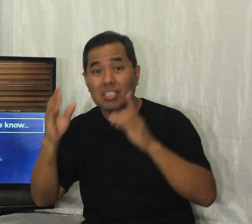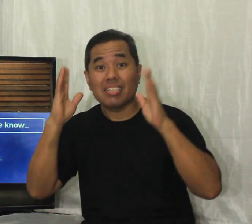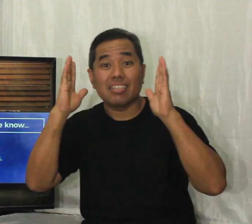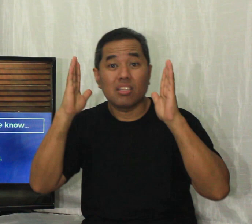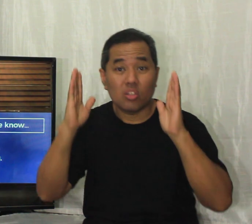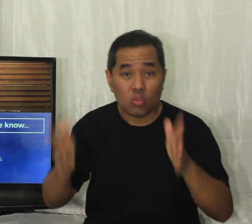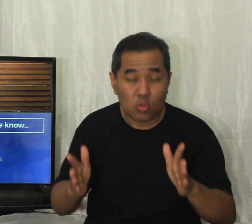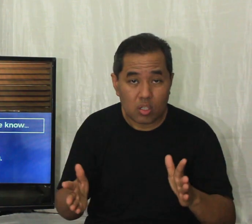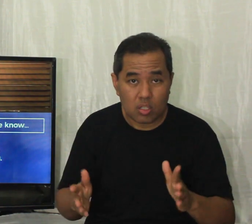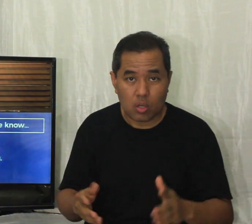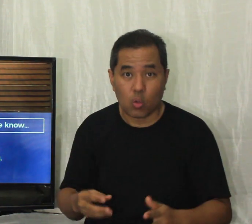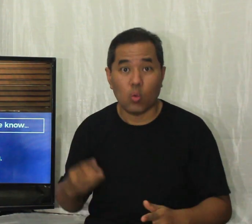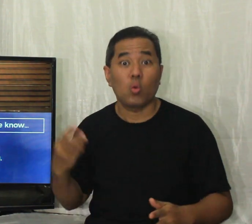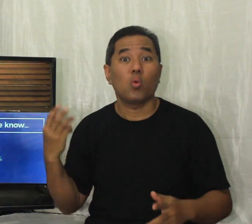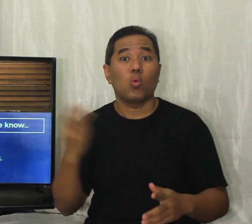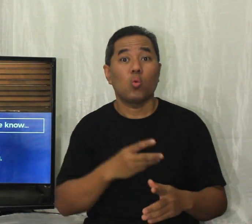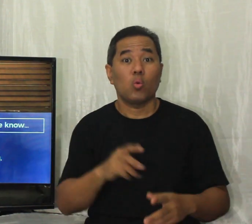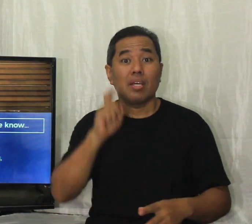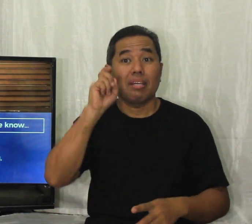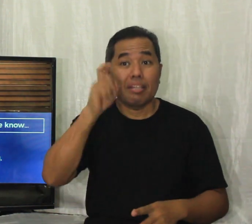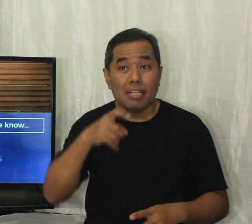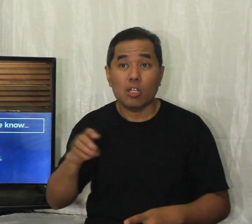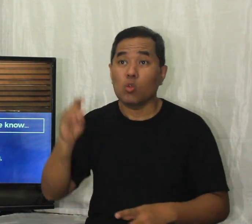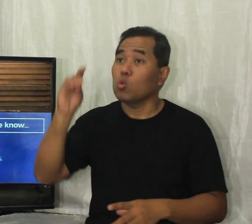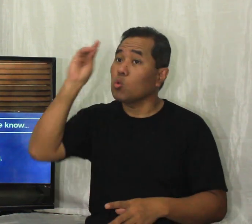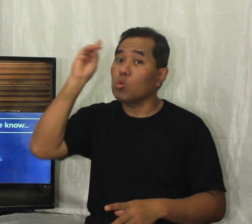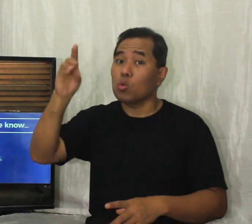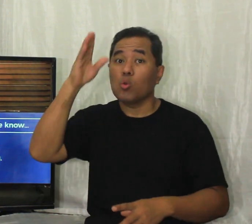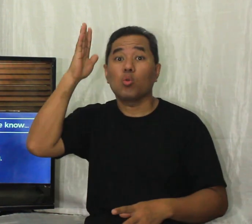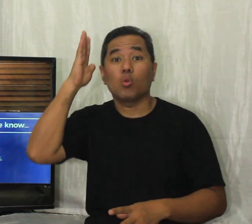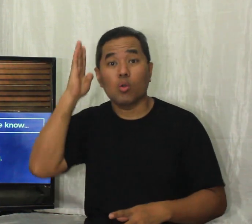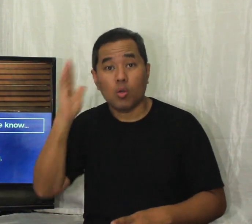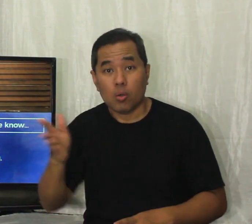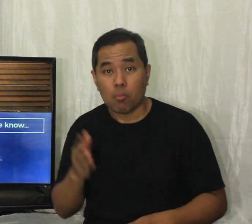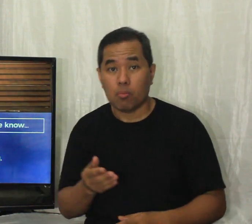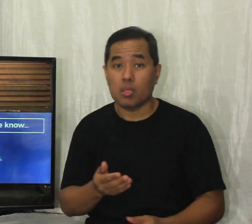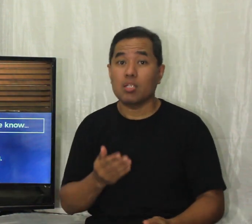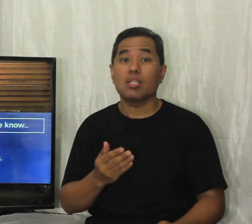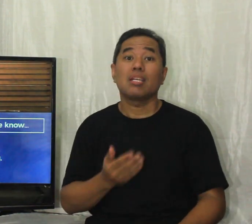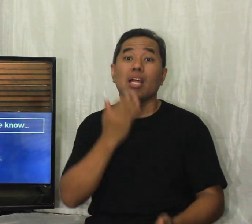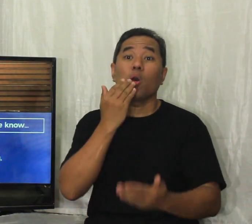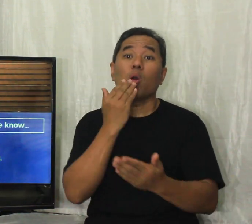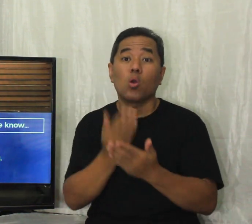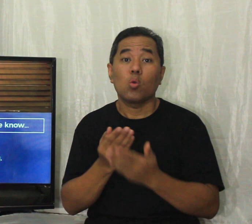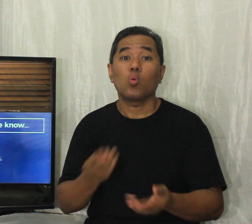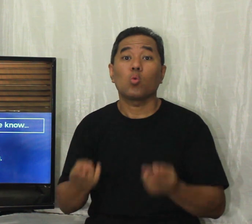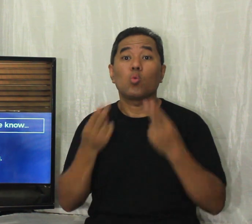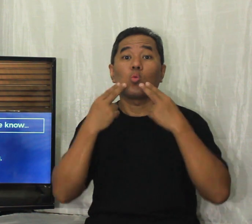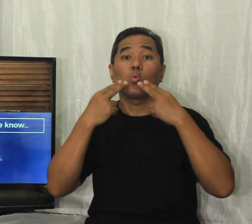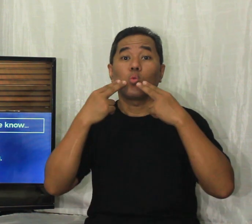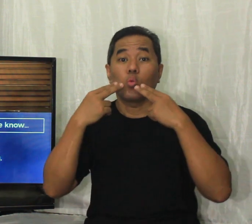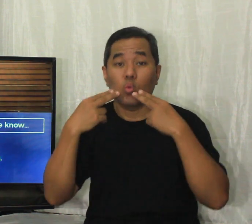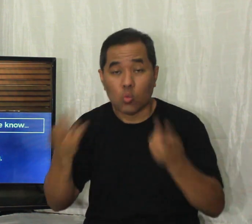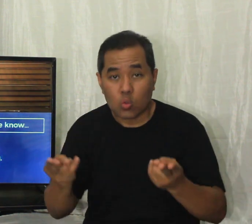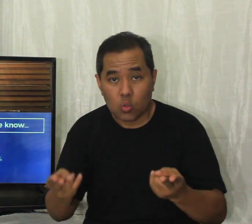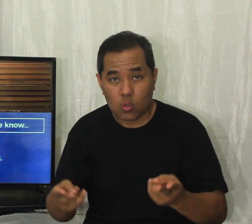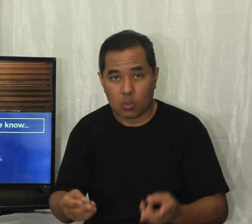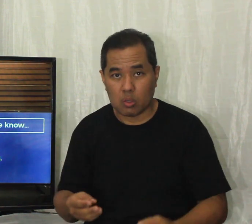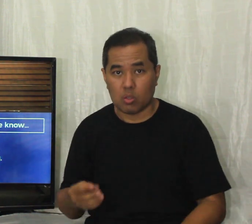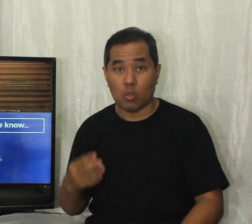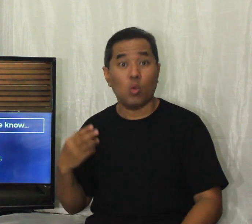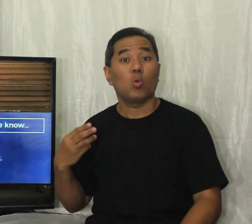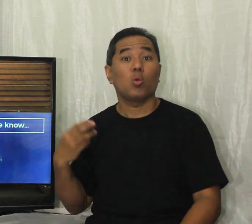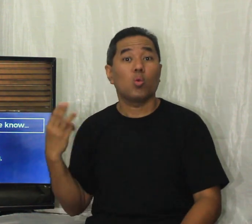preach the gospel to all creature. And then the end, it says there, will come. So we need to keep running. We need to